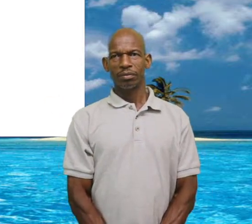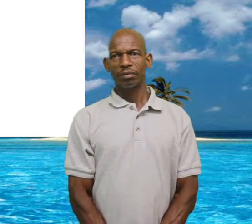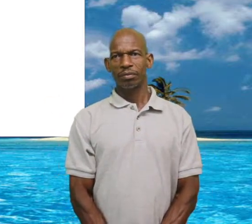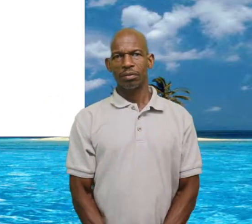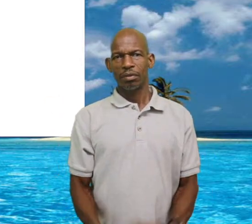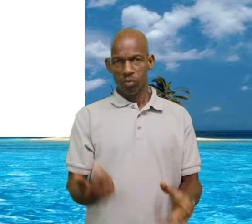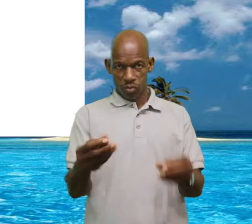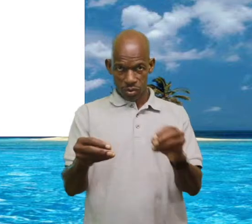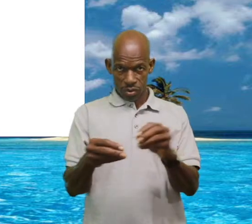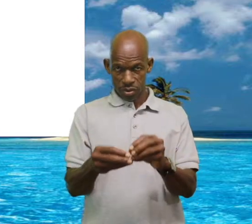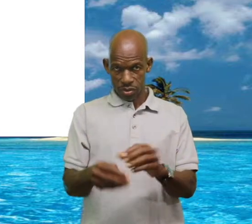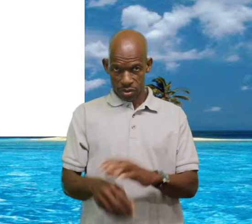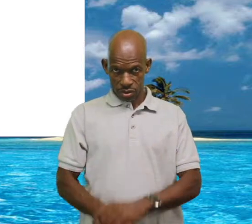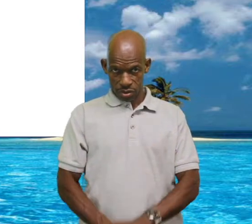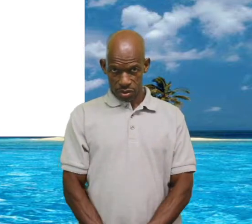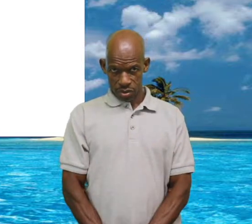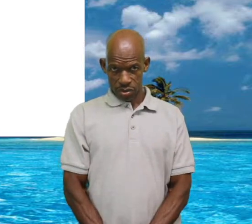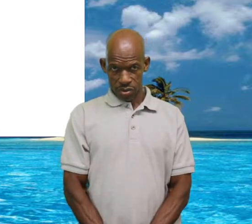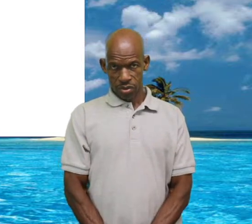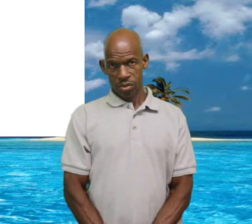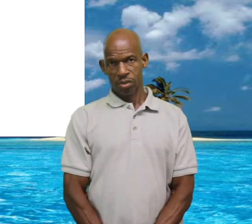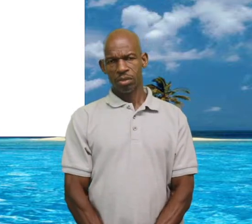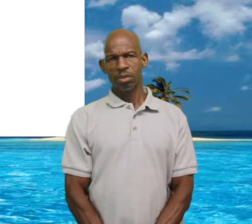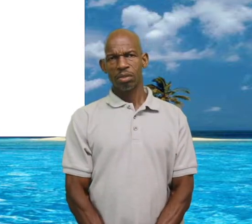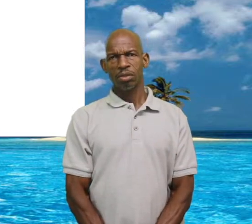adjective? W-E-A.